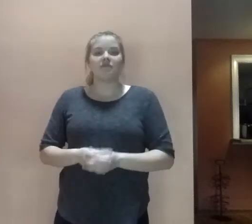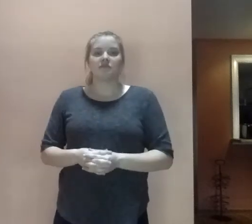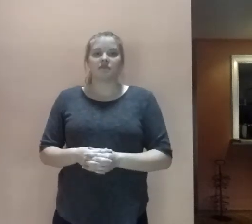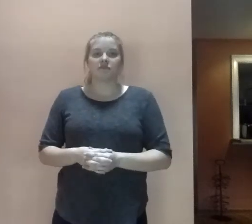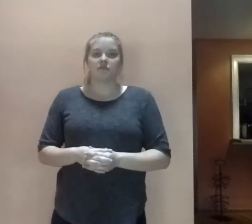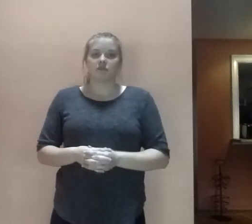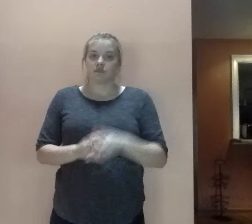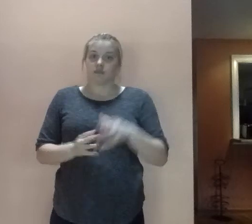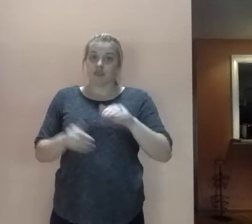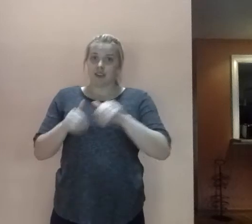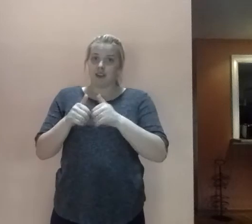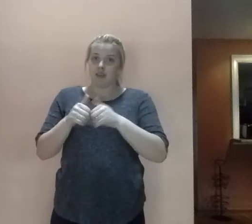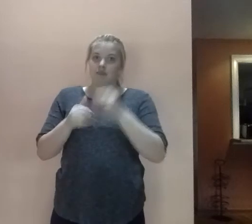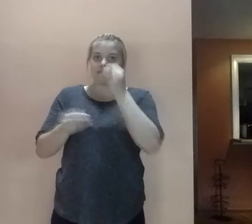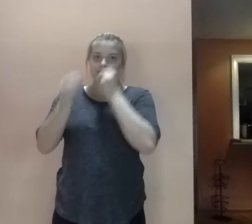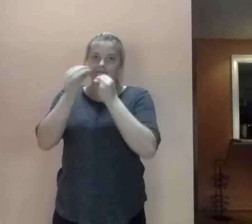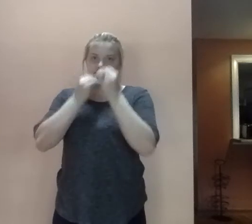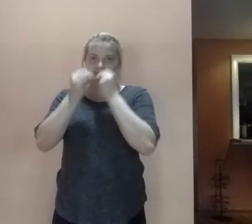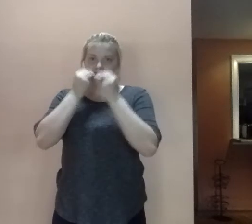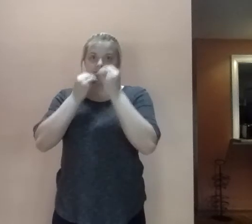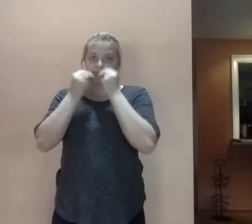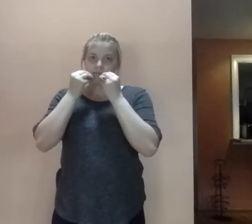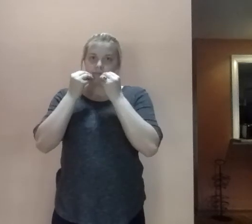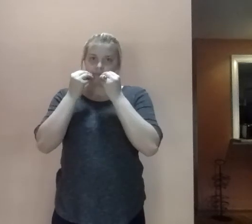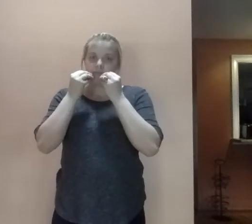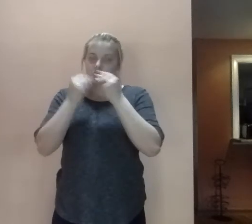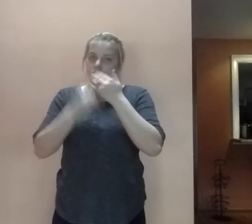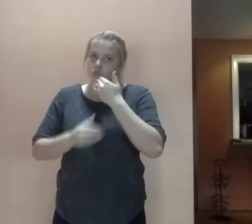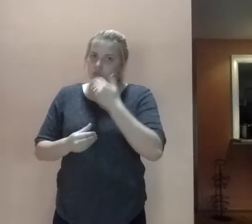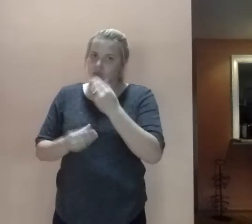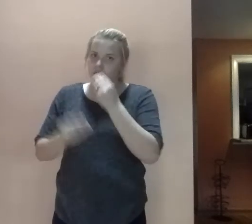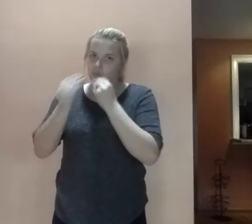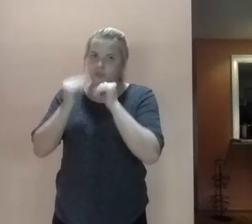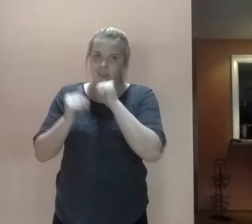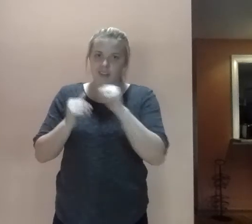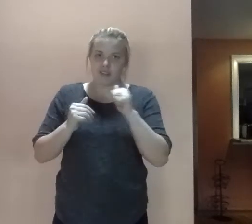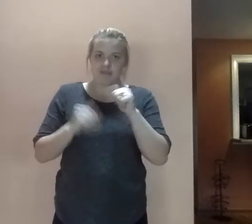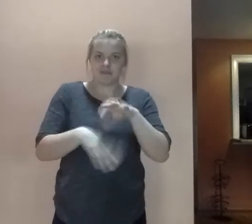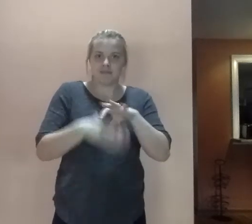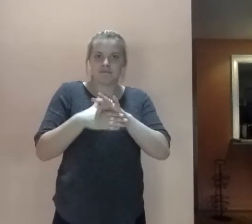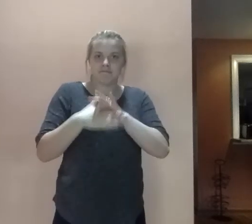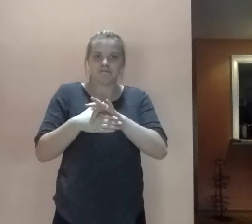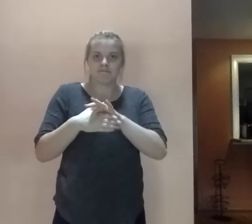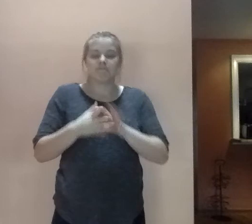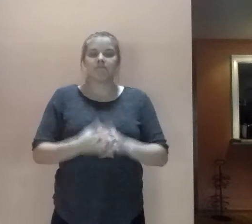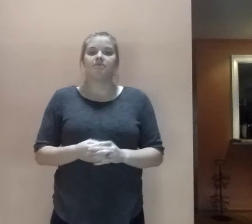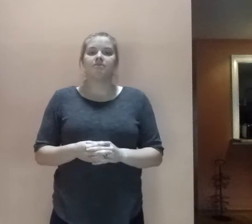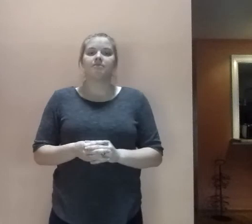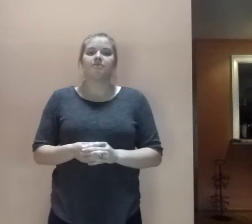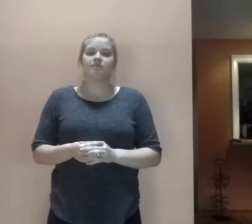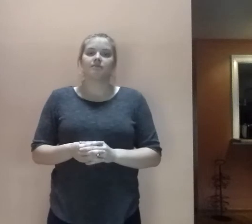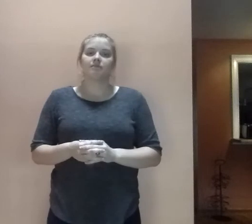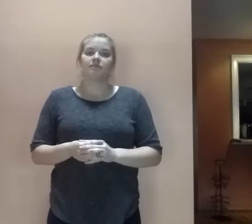by what we eat, what we put into our body. So, even if you've been dealt a bad genetic deck, you can